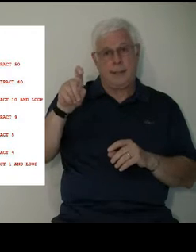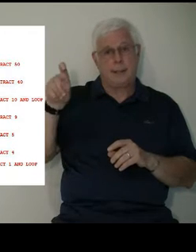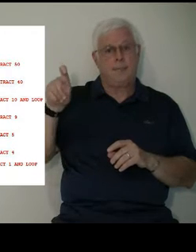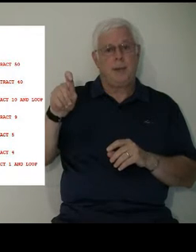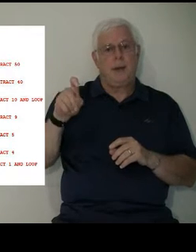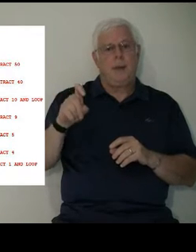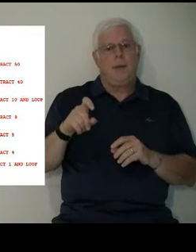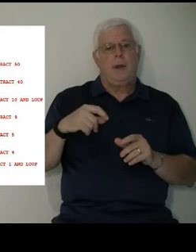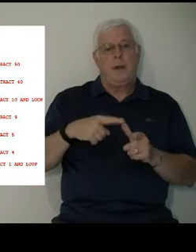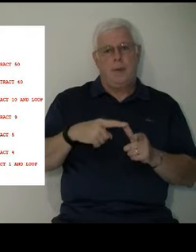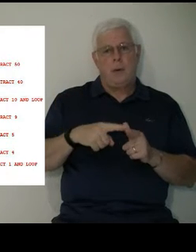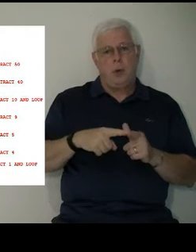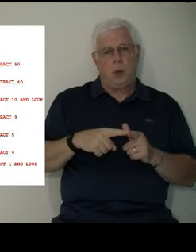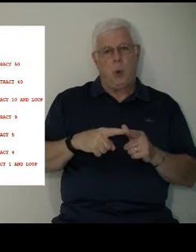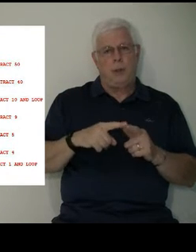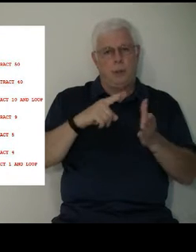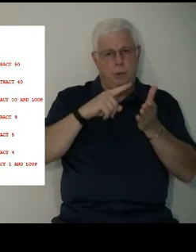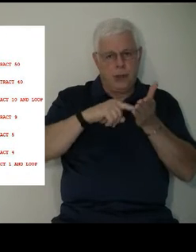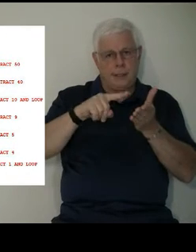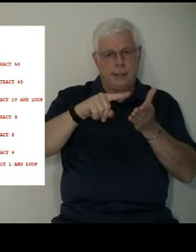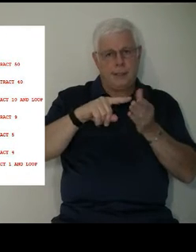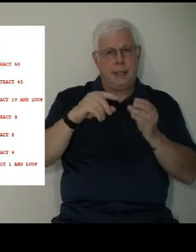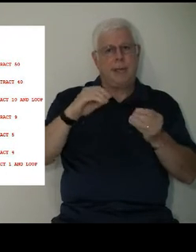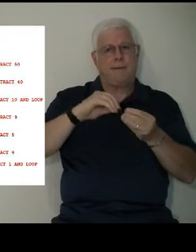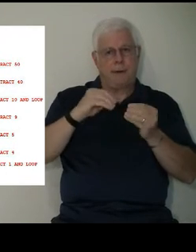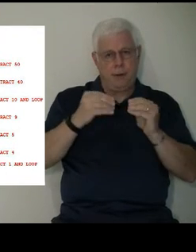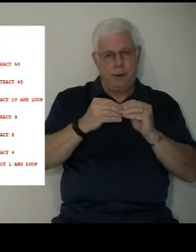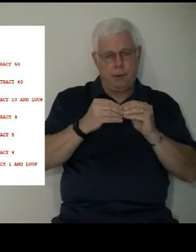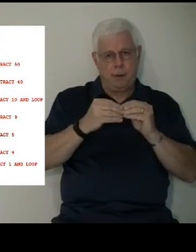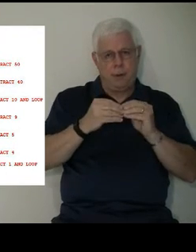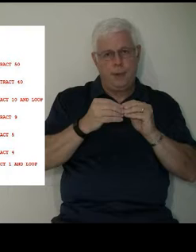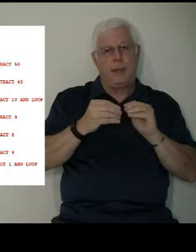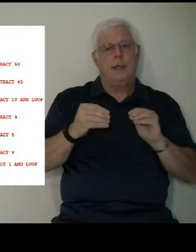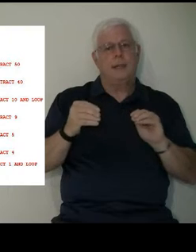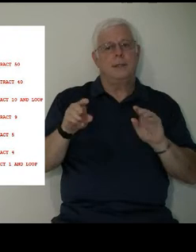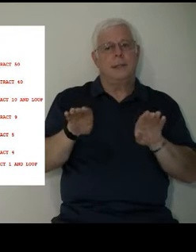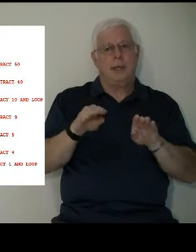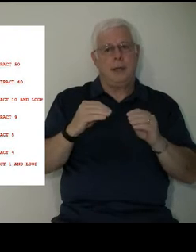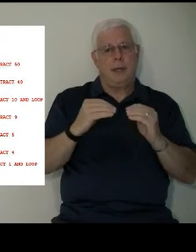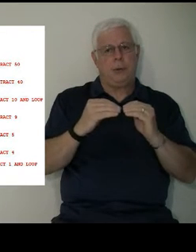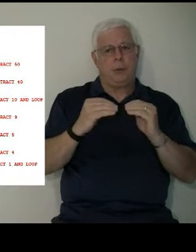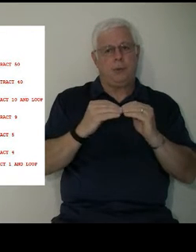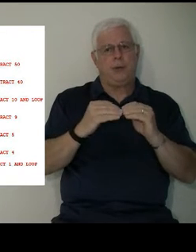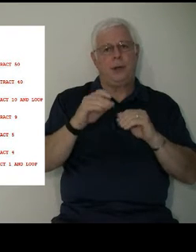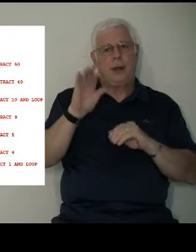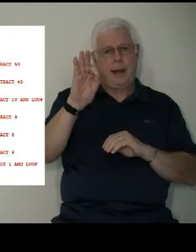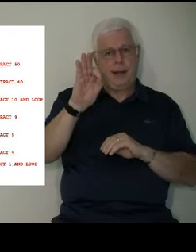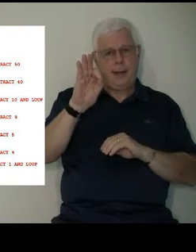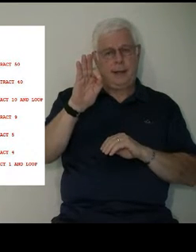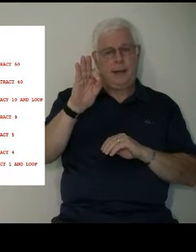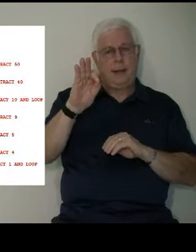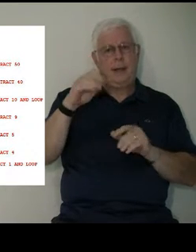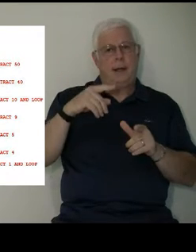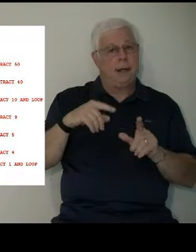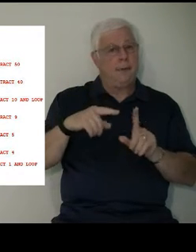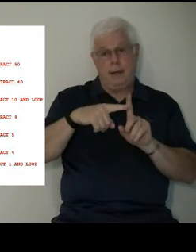x's. Then we're going to check to see if our number is equal to 9. And if it is,